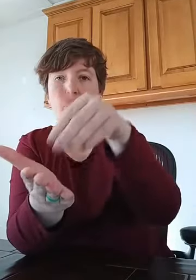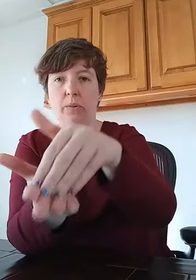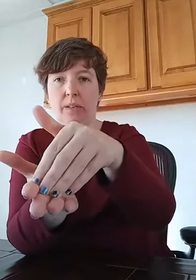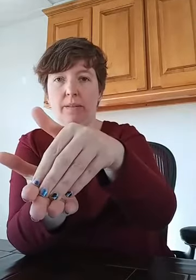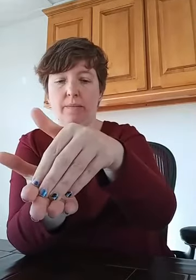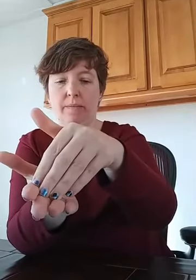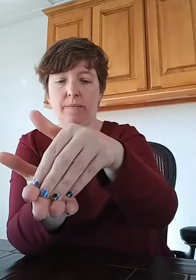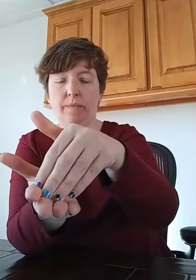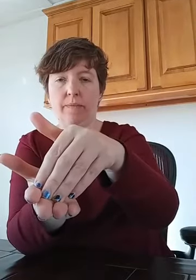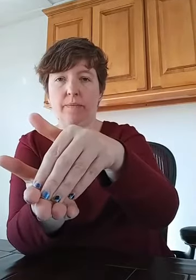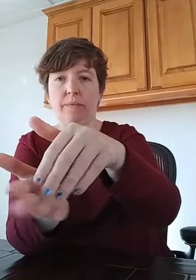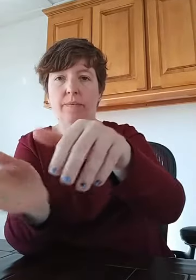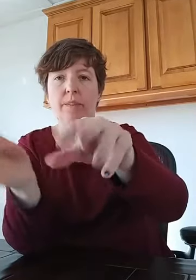million